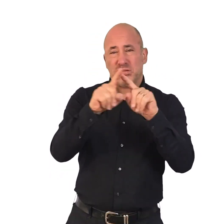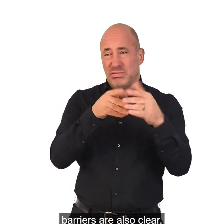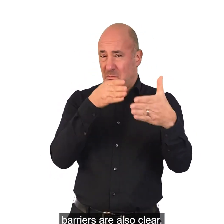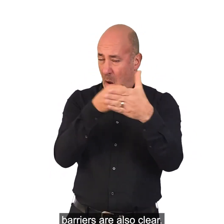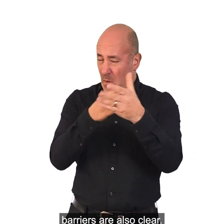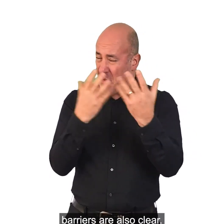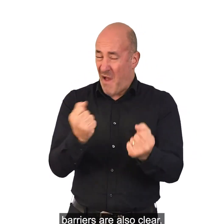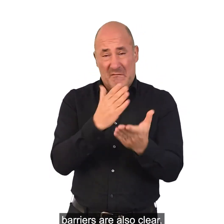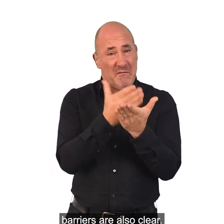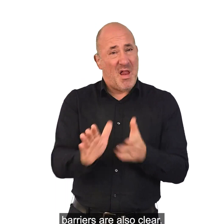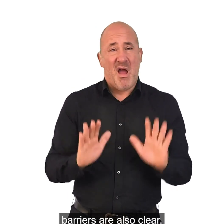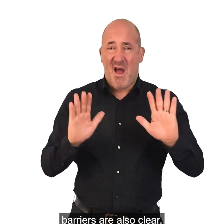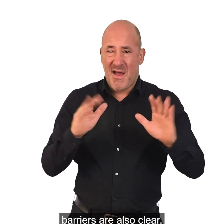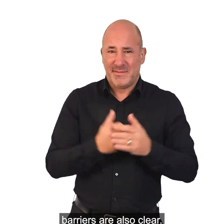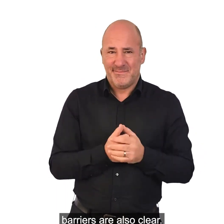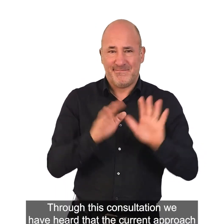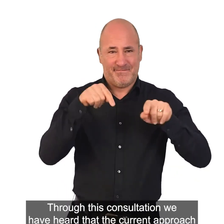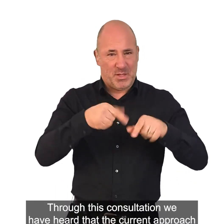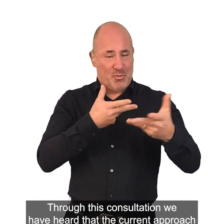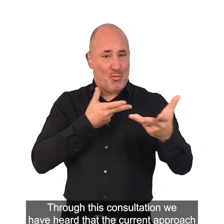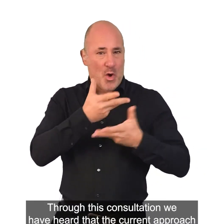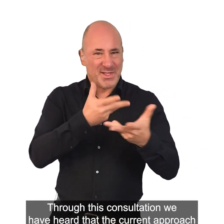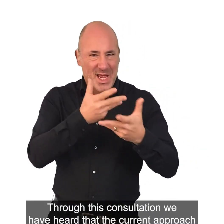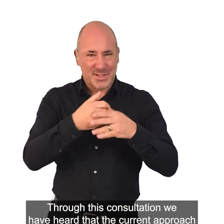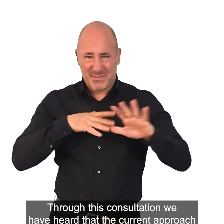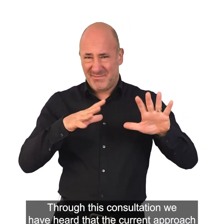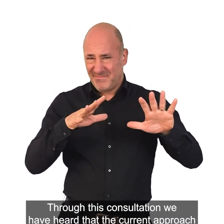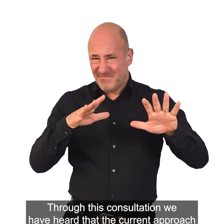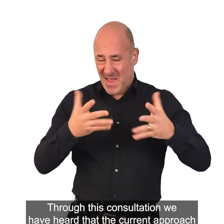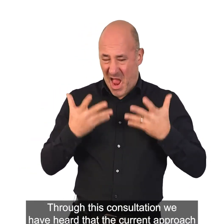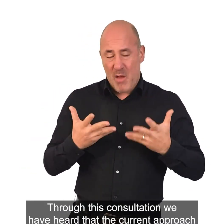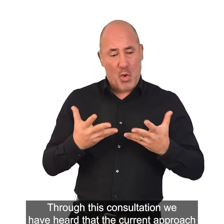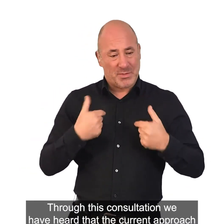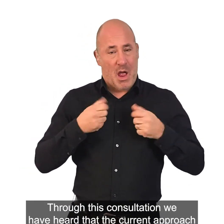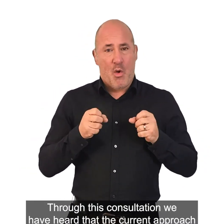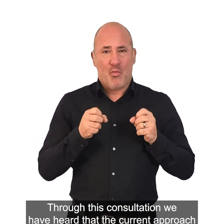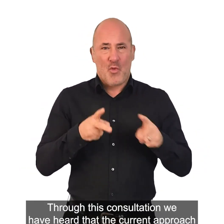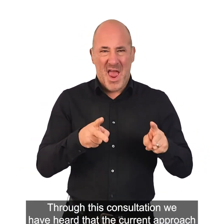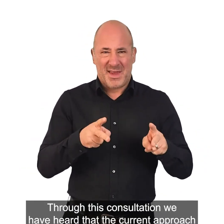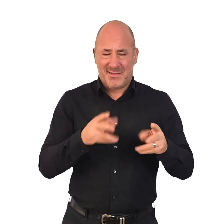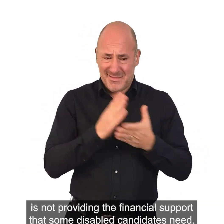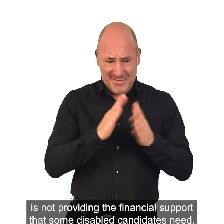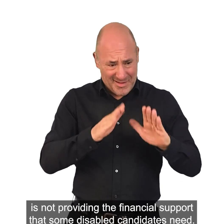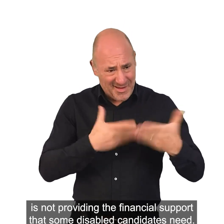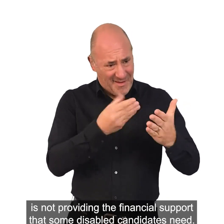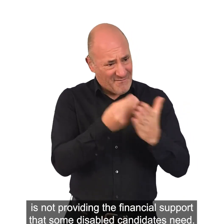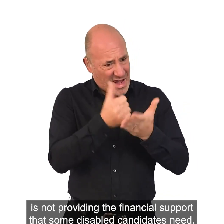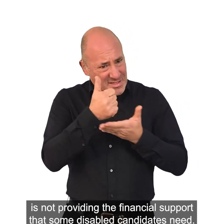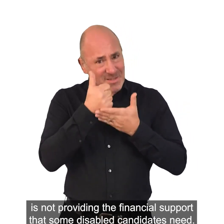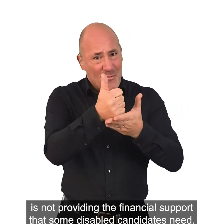barriers are also clear. Through this consultation, we have heard that the current approach is not providing the financial support